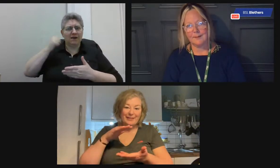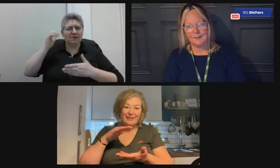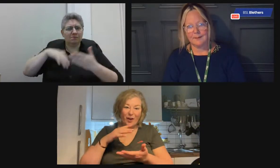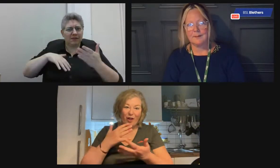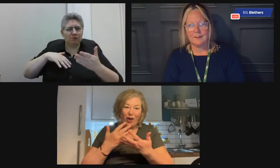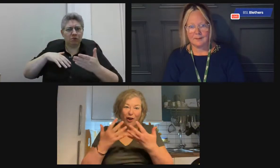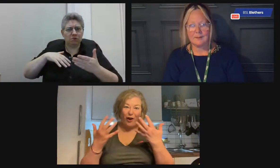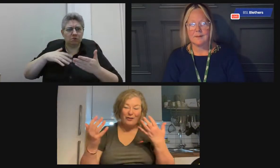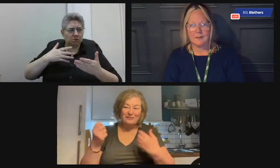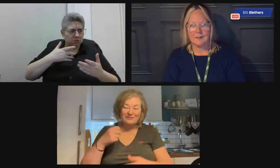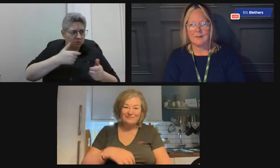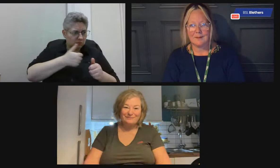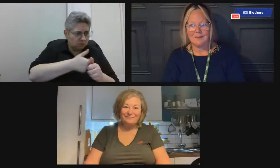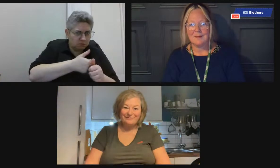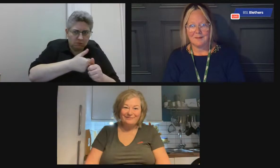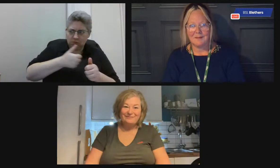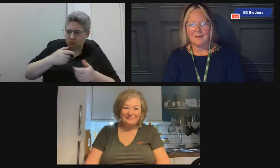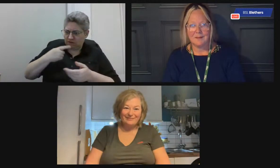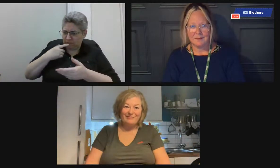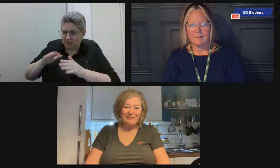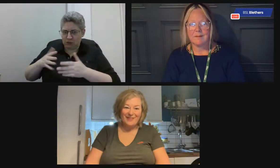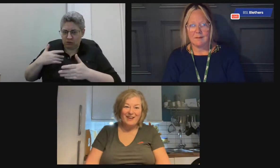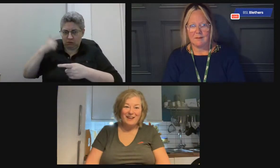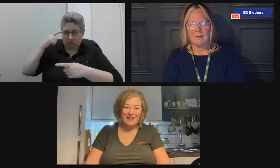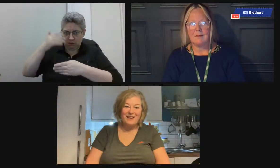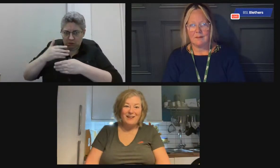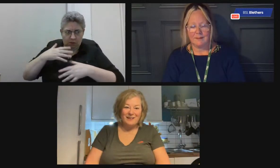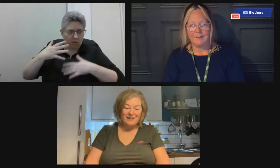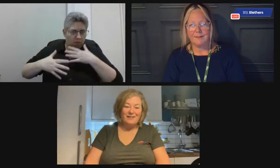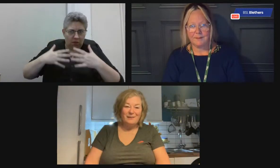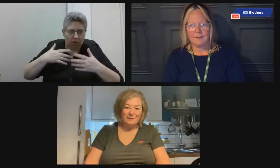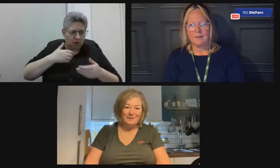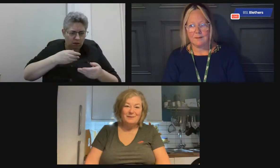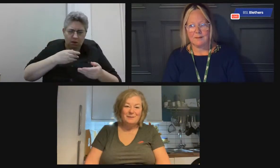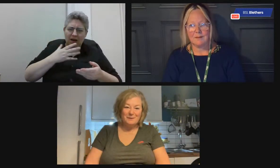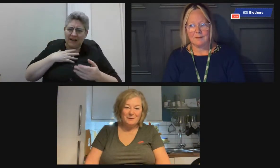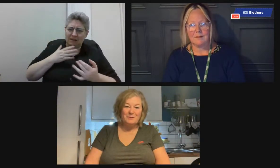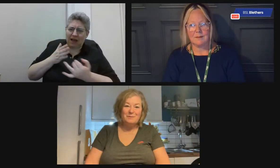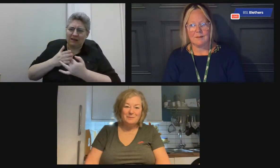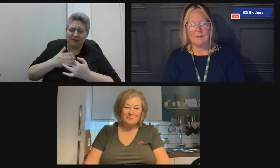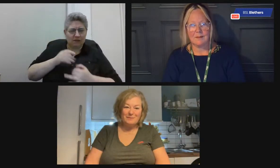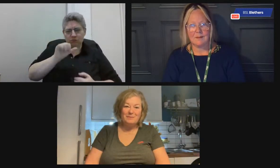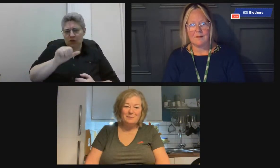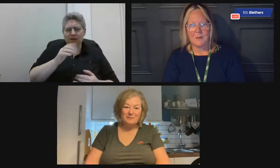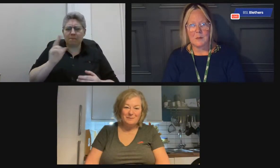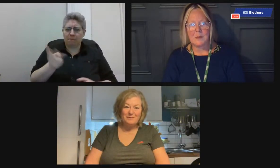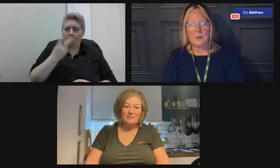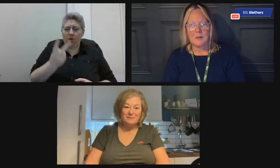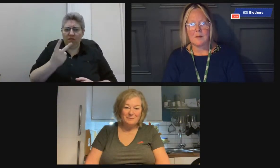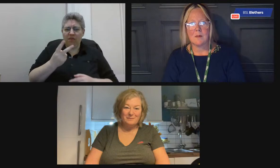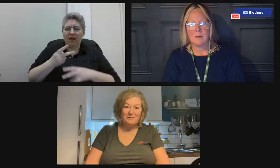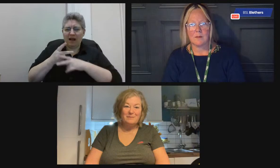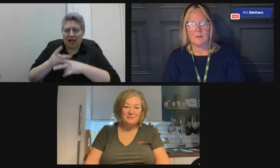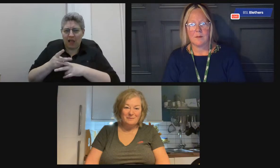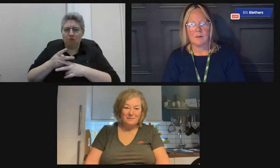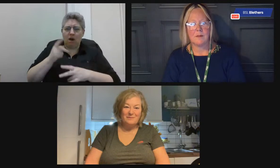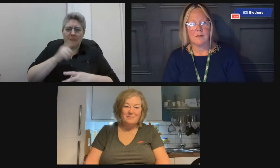around the cancer patient, because I know personally from personal experience that you tend to focus on the